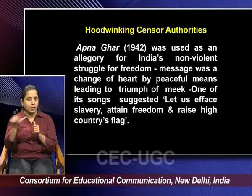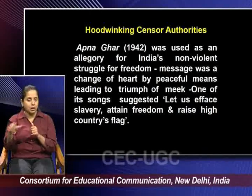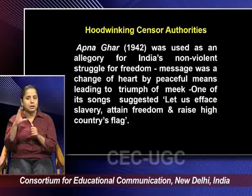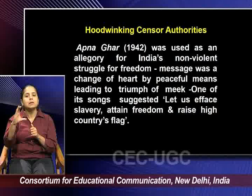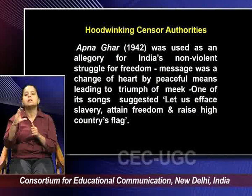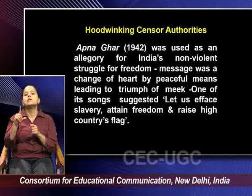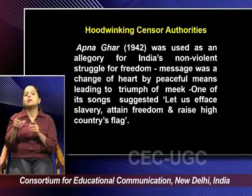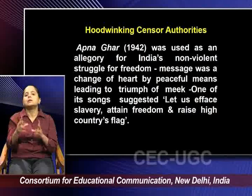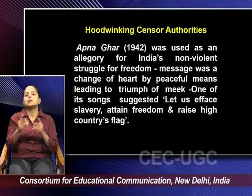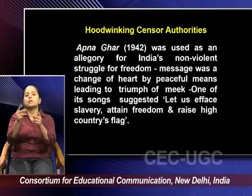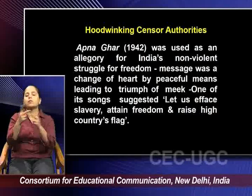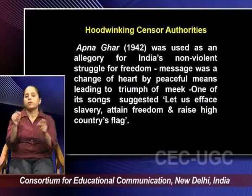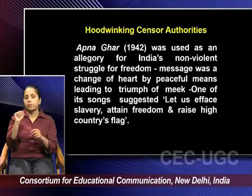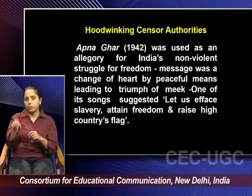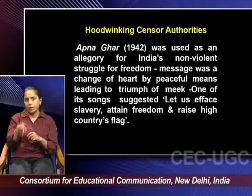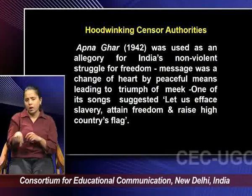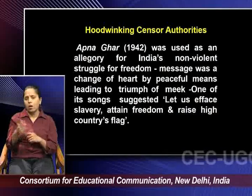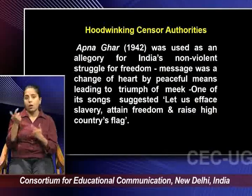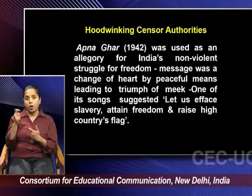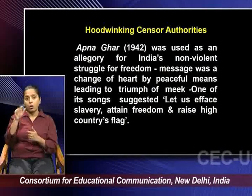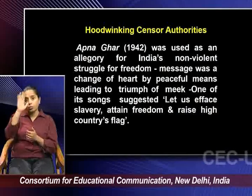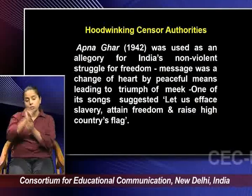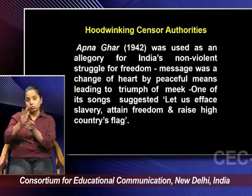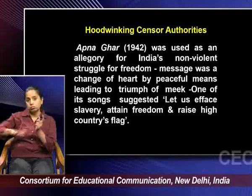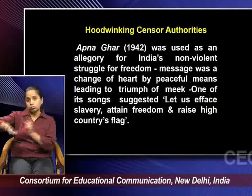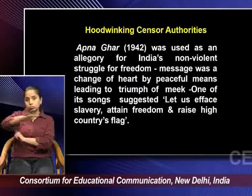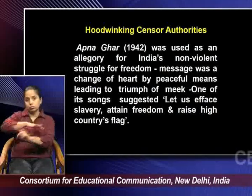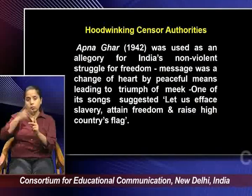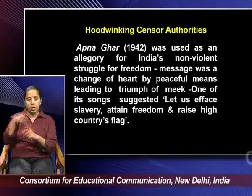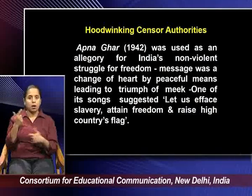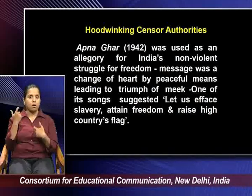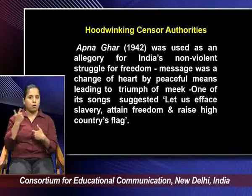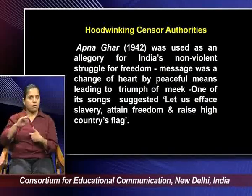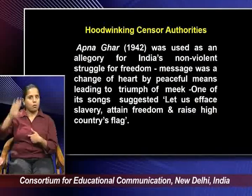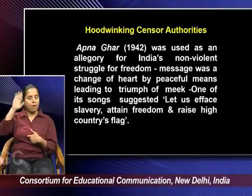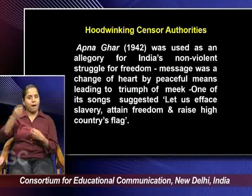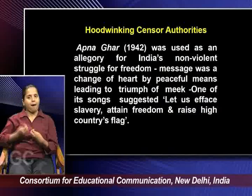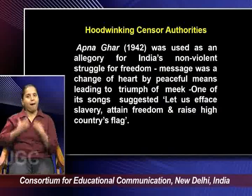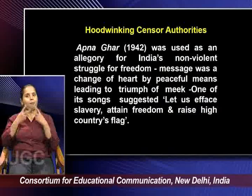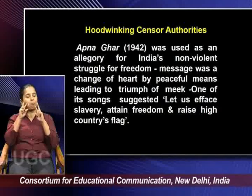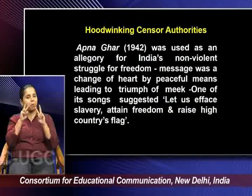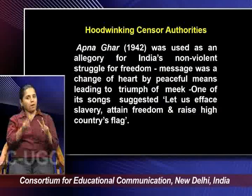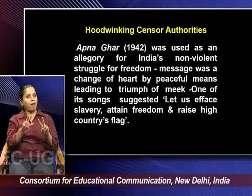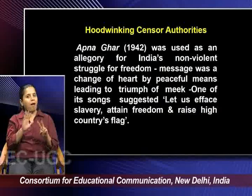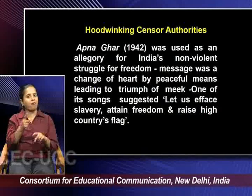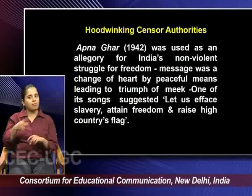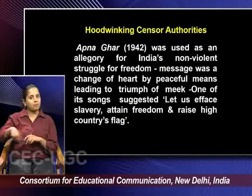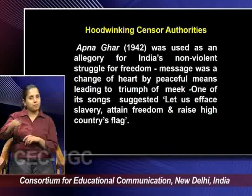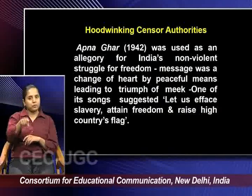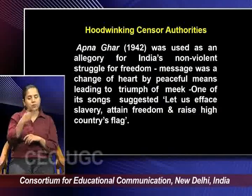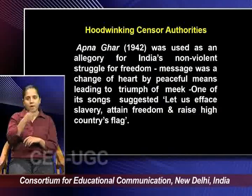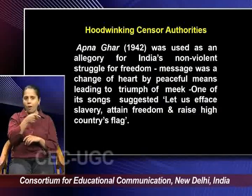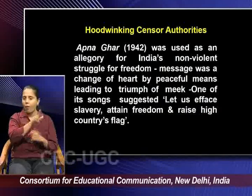when it was being shown in the cantonment areas, the soldiers, they were very happy with such kind